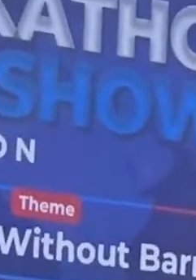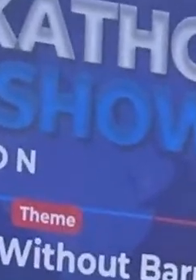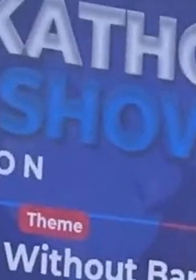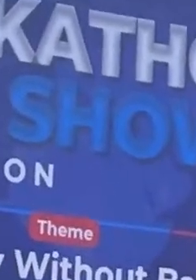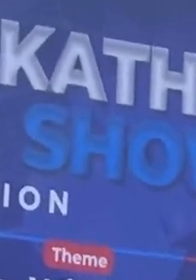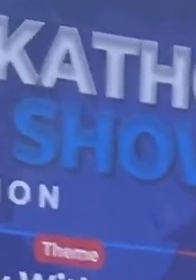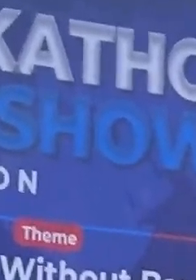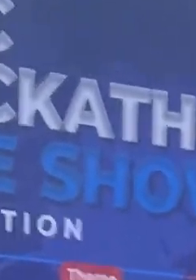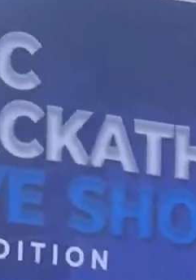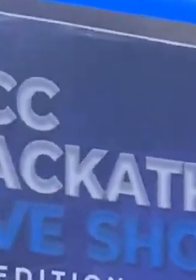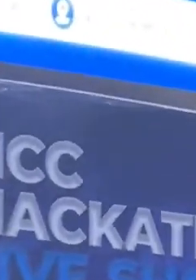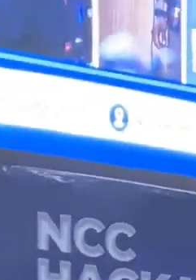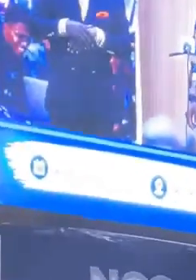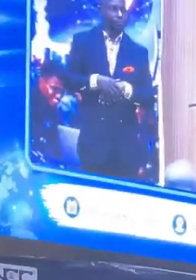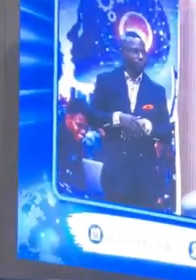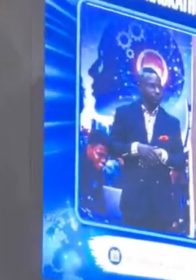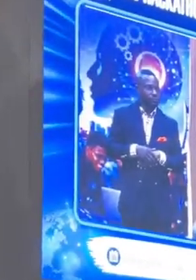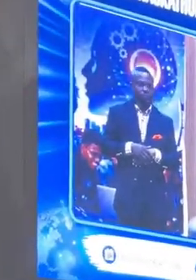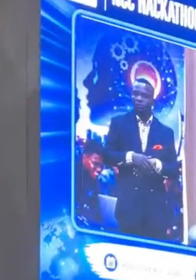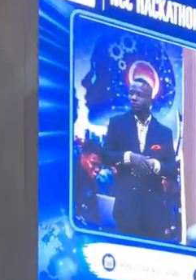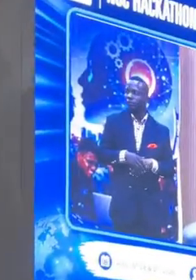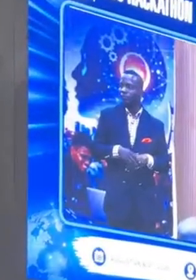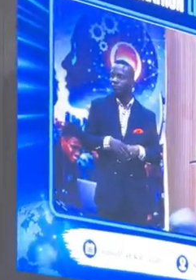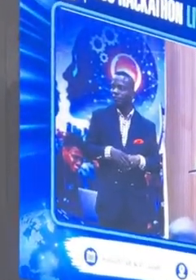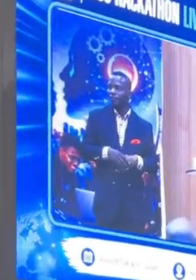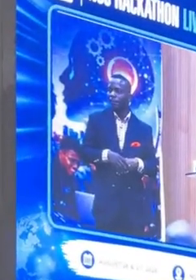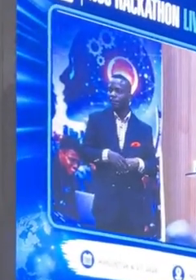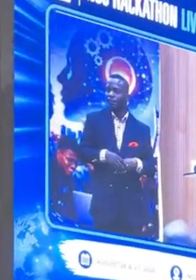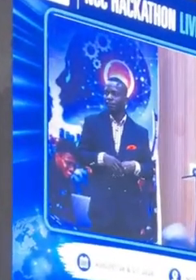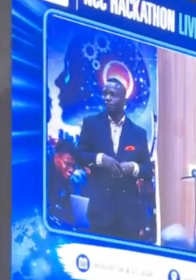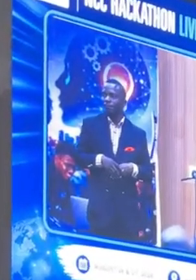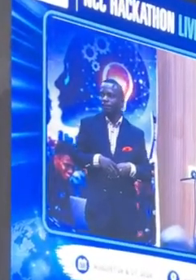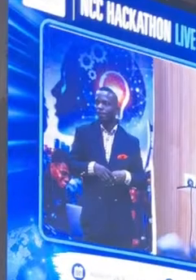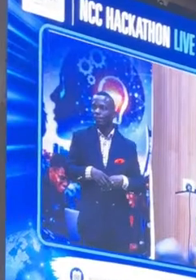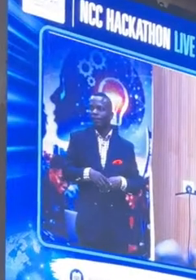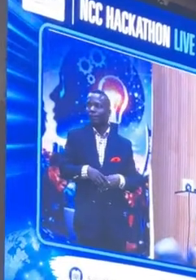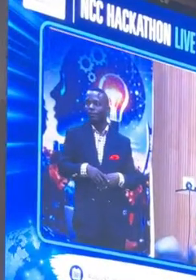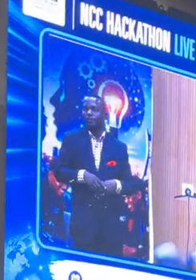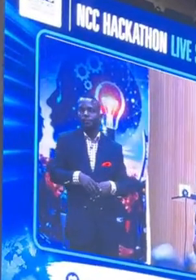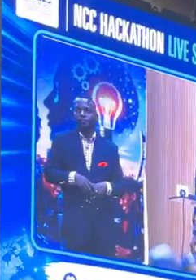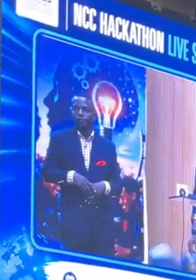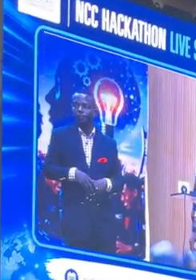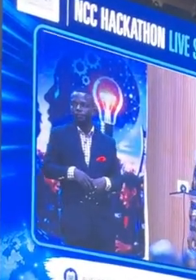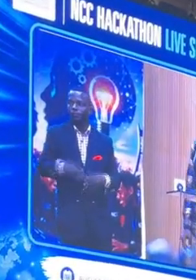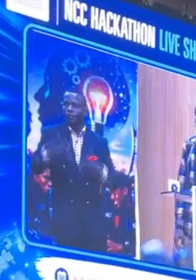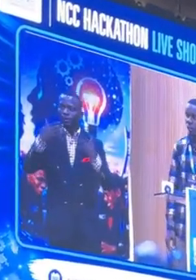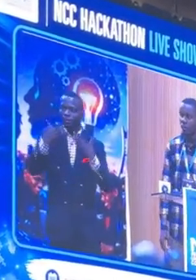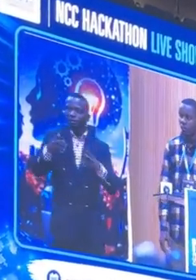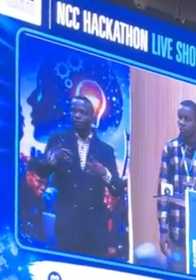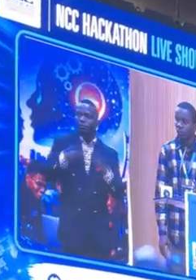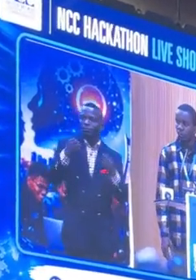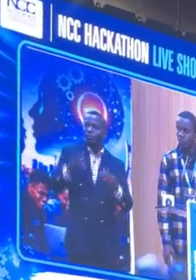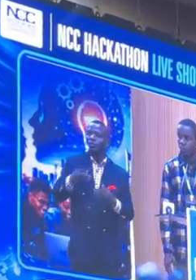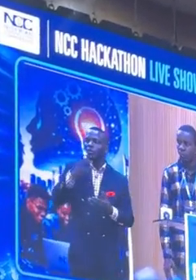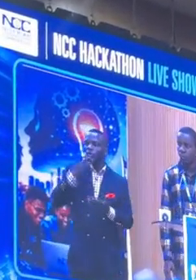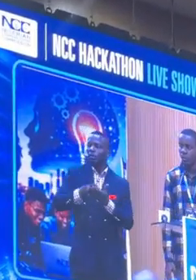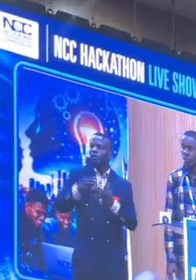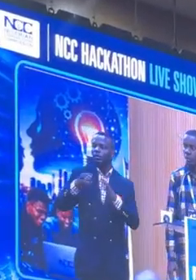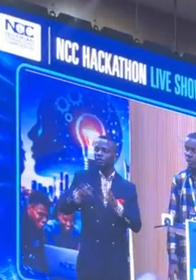please. Remember, we still have about 18 to present, so... Yeah, thank you very much. Well